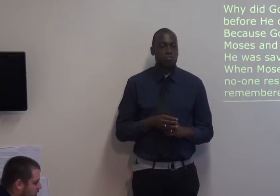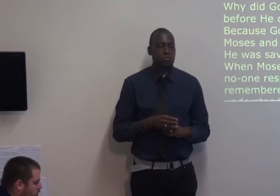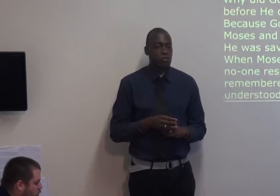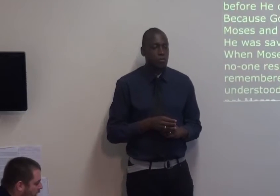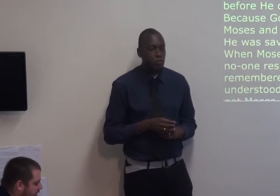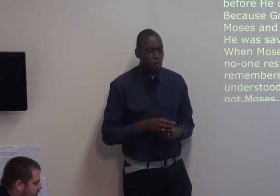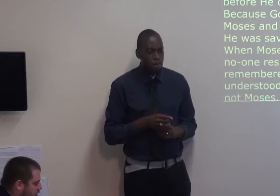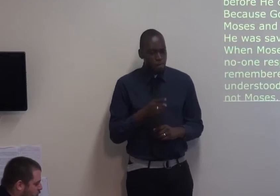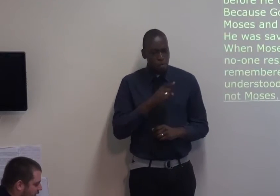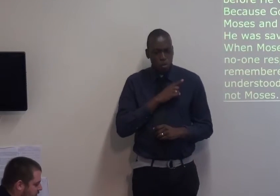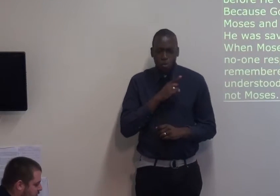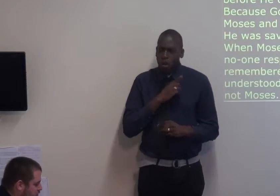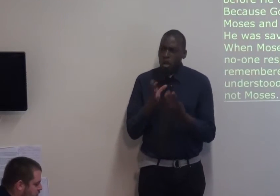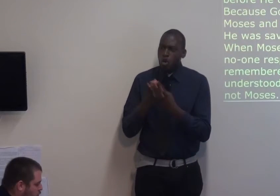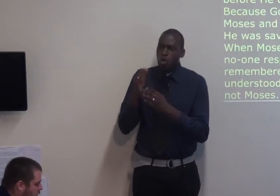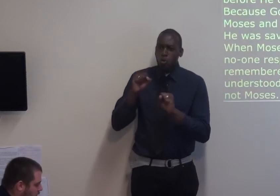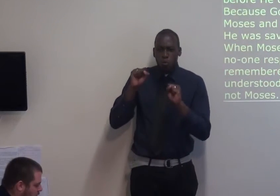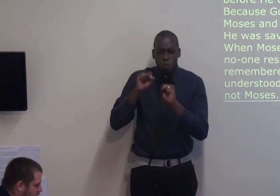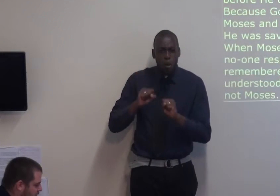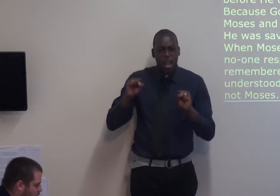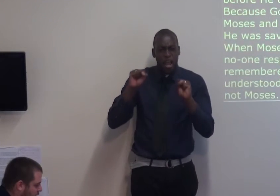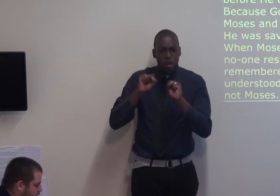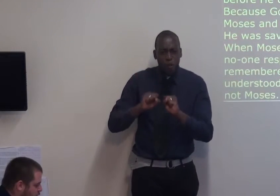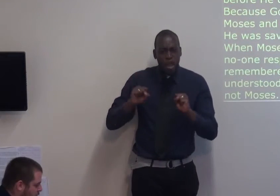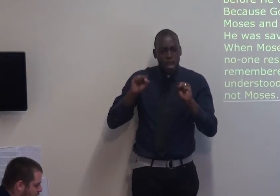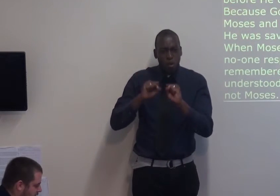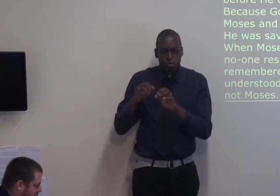So why did God wait for so long before he called Moses again?